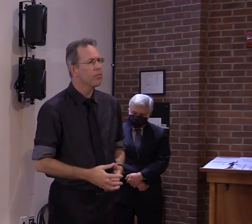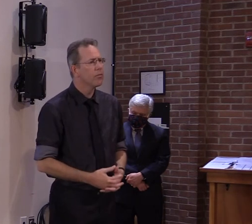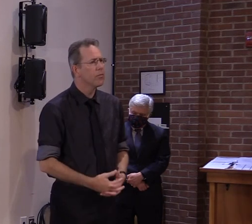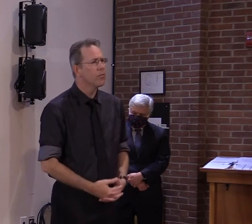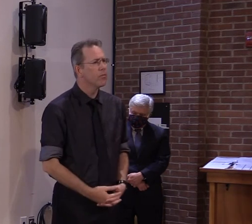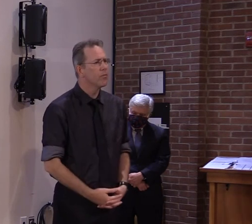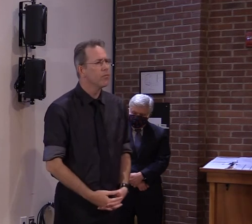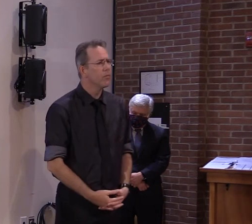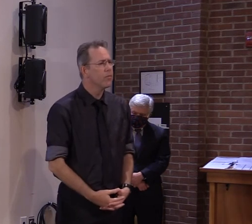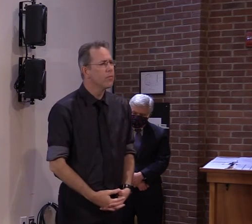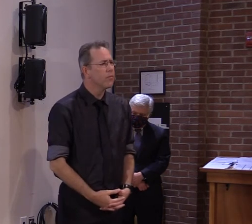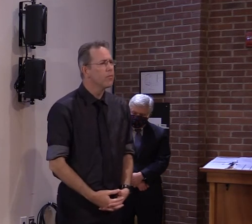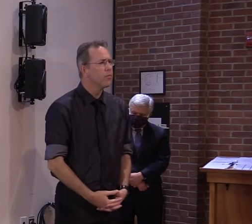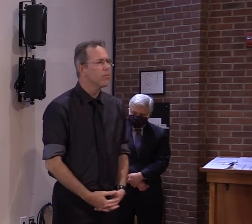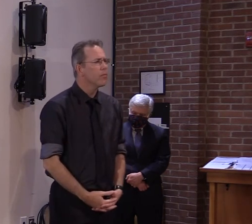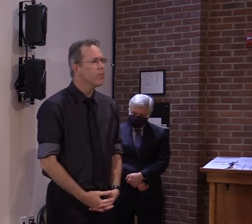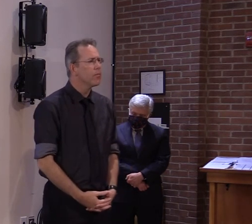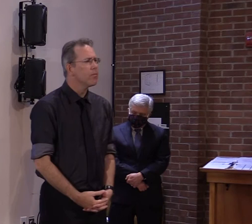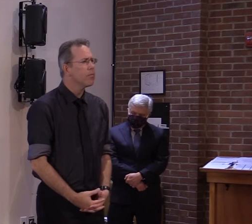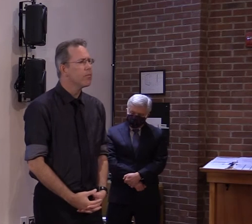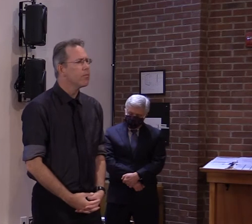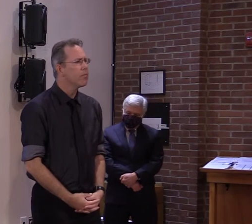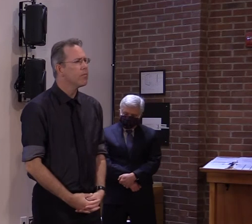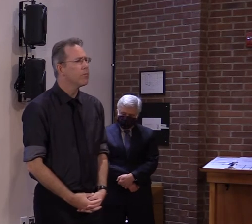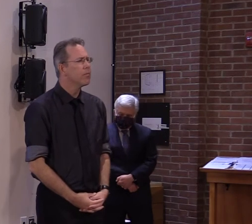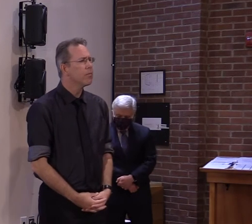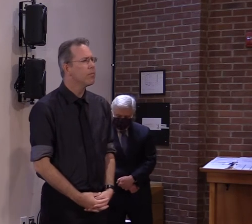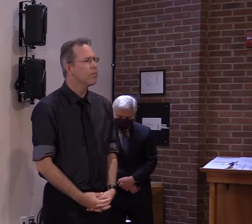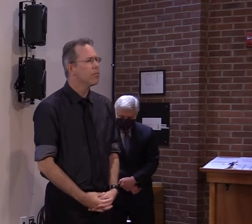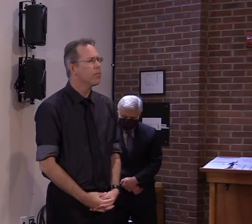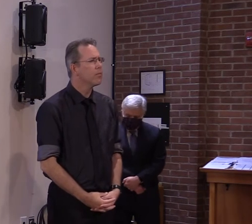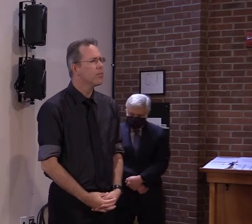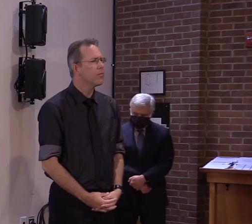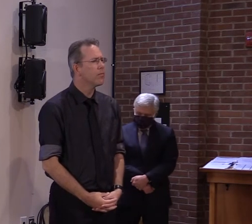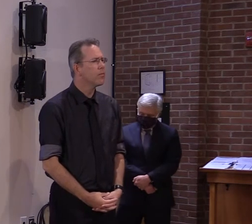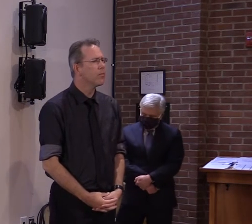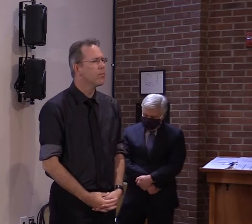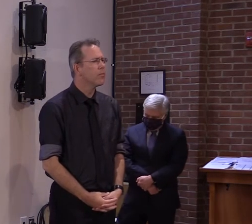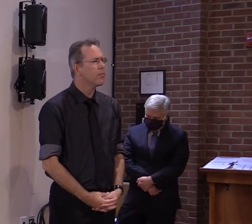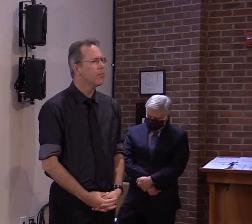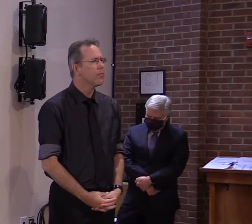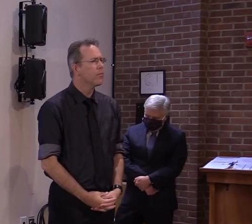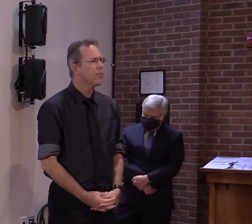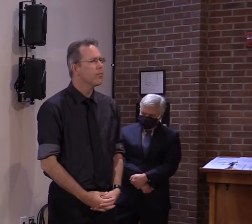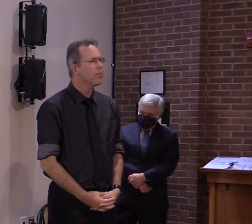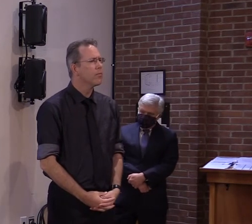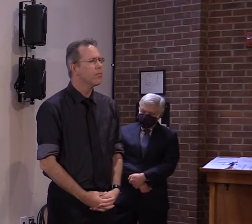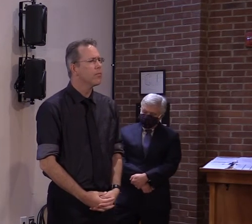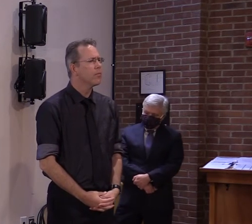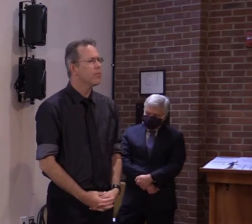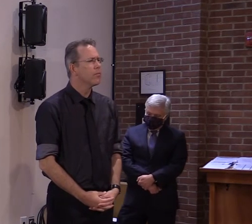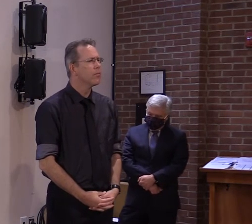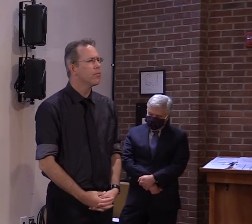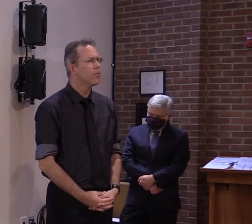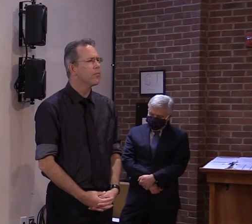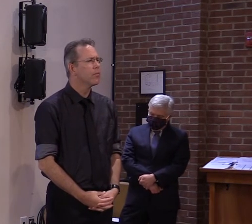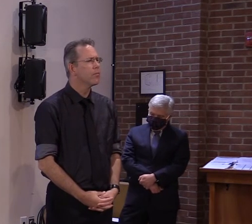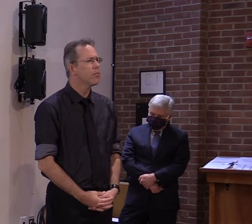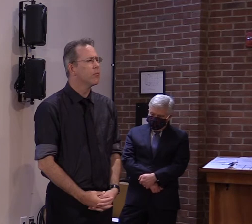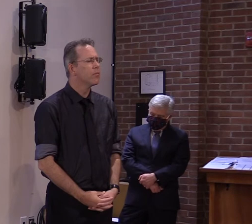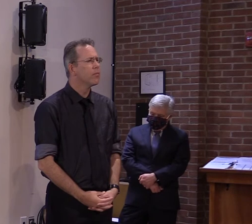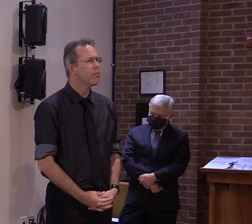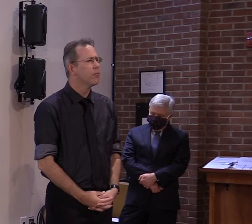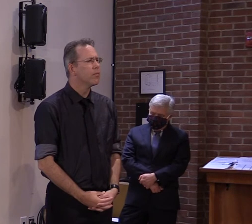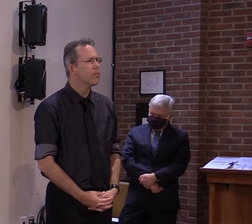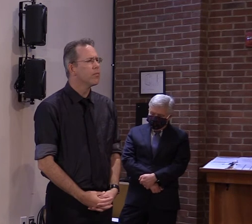of the federal CRS money in the form of grants for agencies that need it. That's the money that's coming back from the agencies that weren't